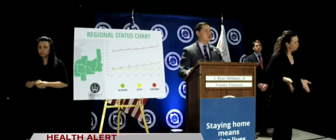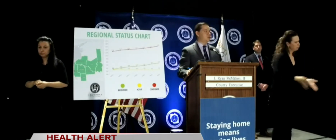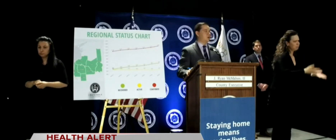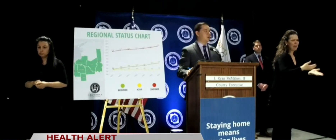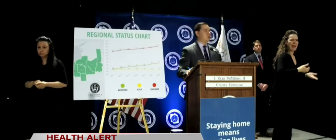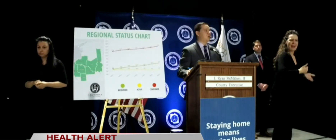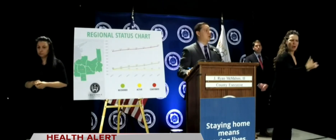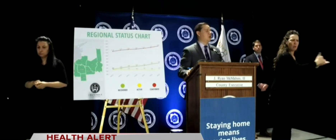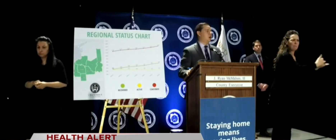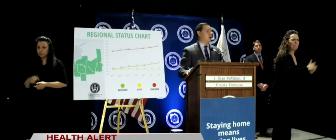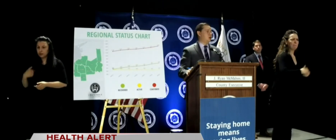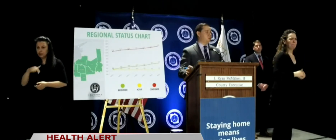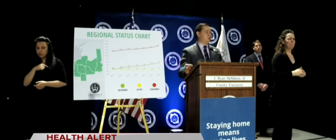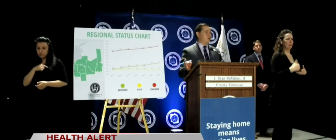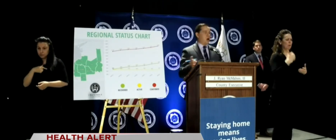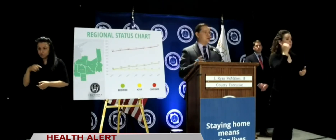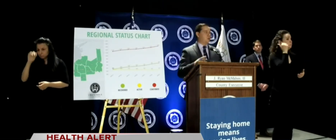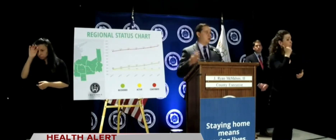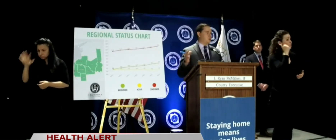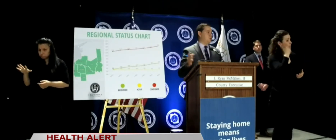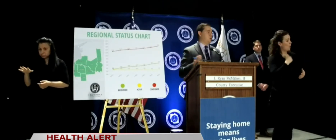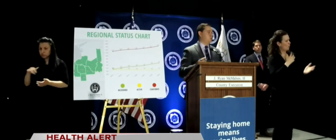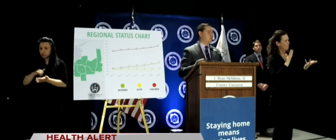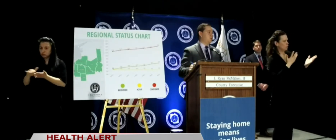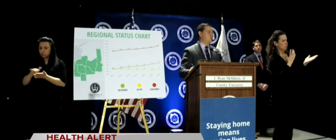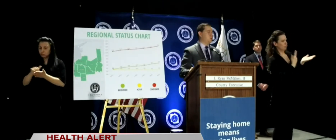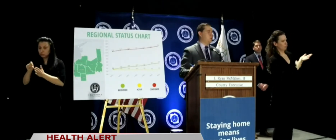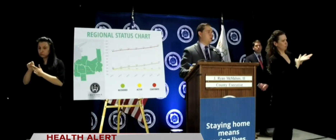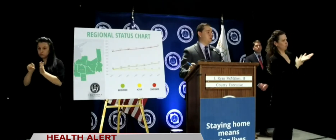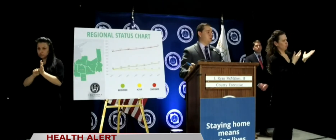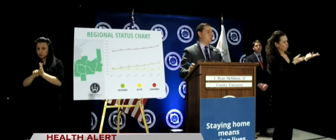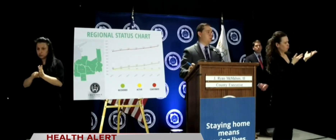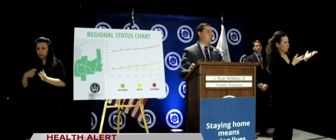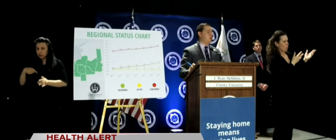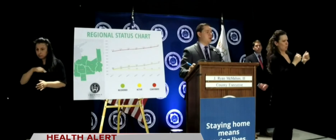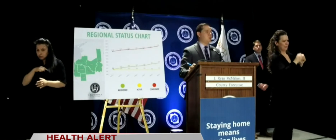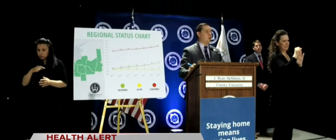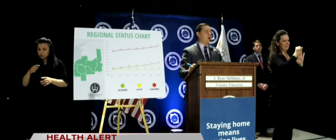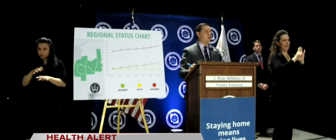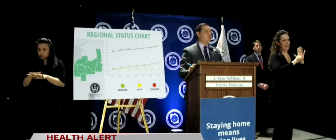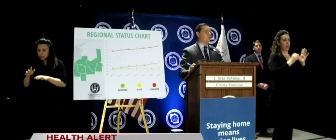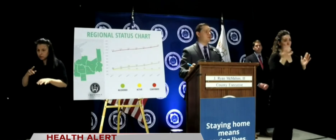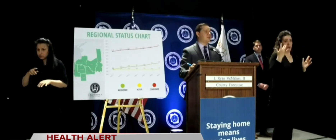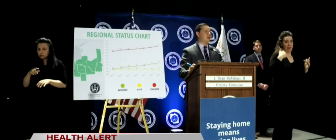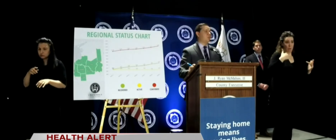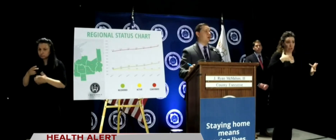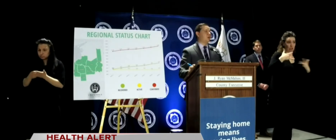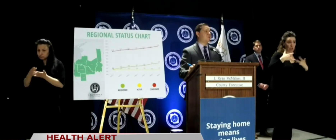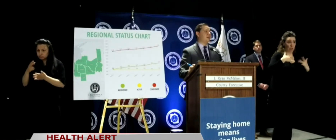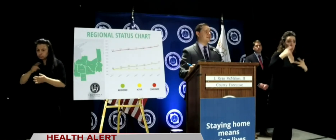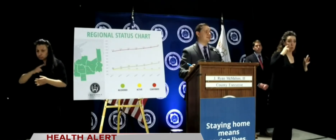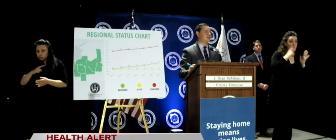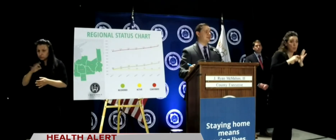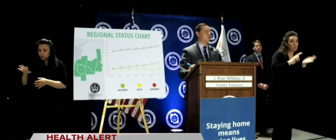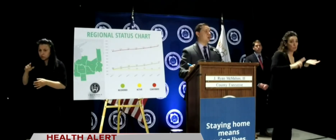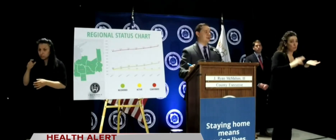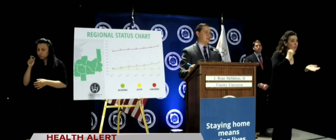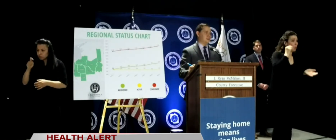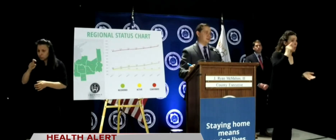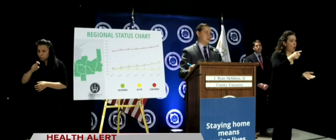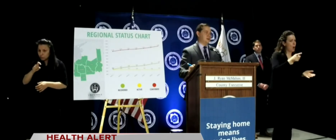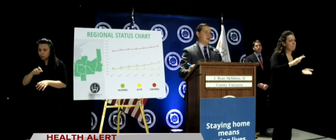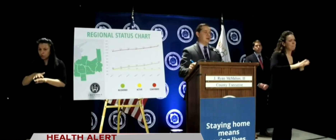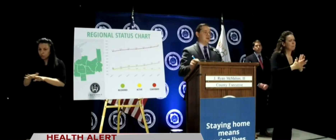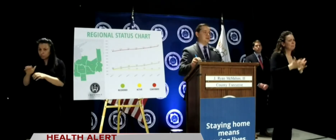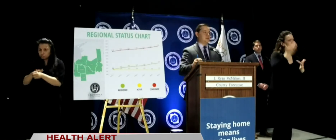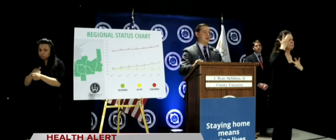we're concerned, because we talk to our nursing homes, of course. We know these people. But from a standpoint of testing